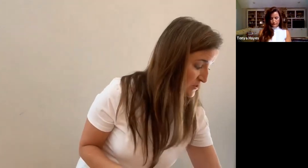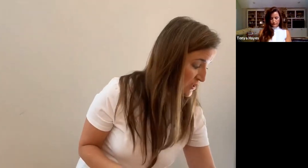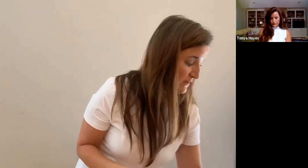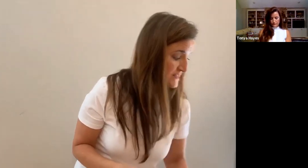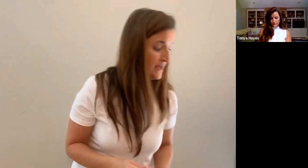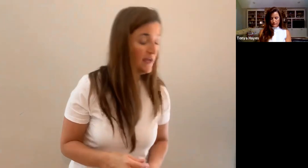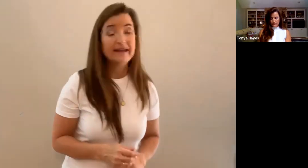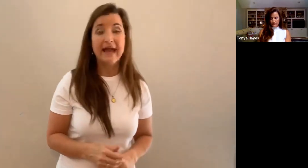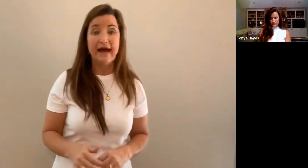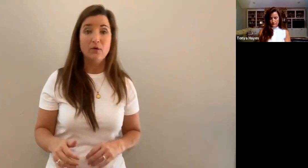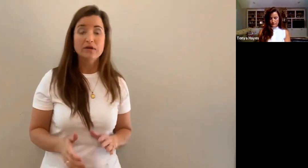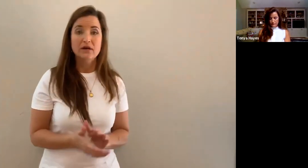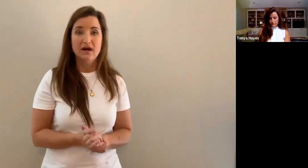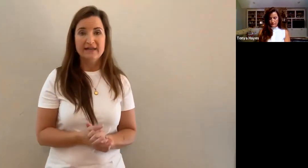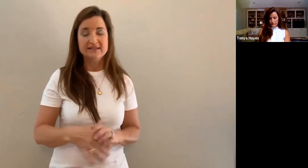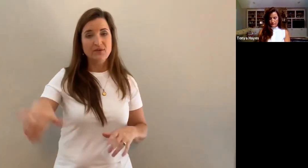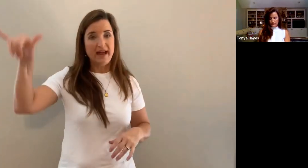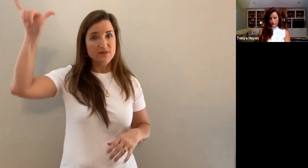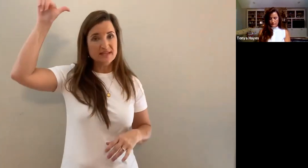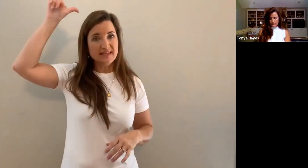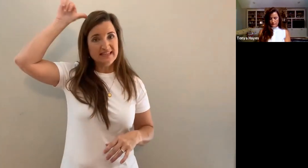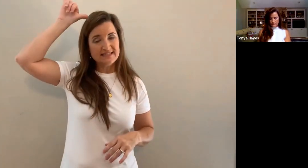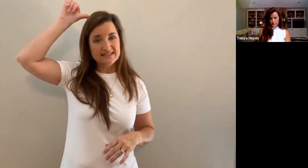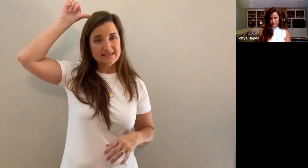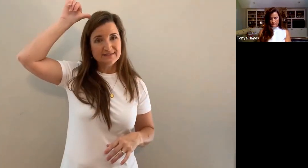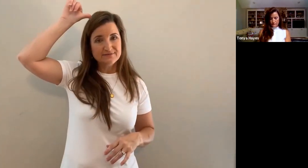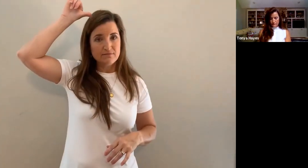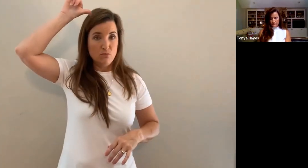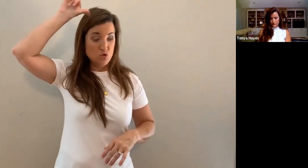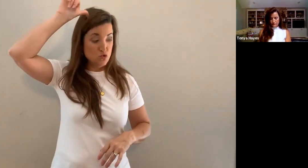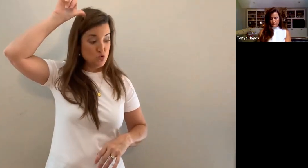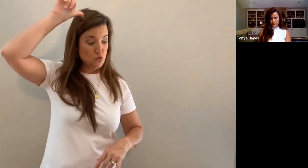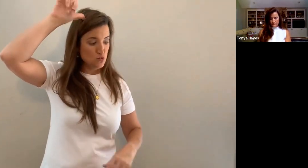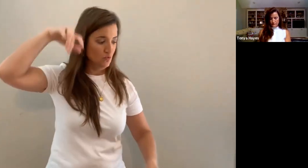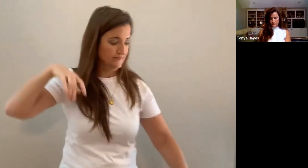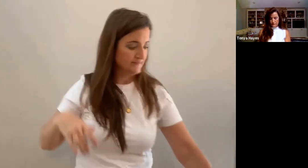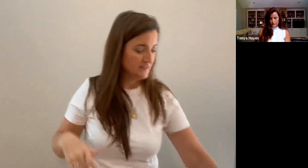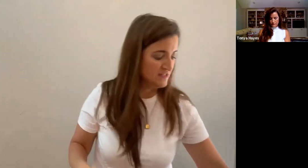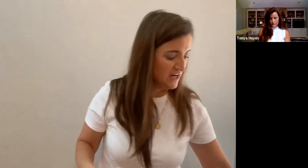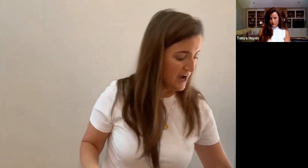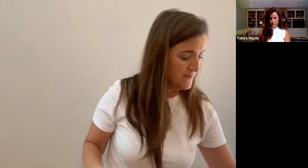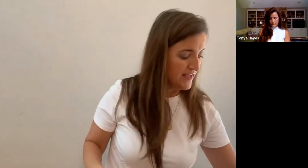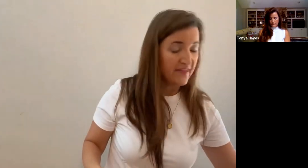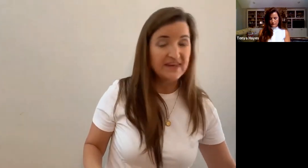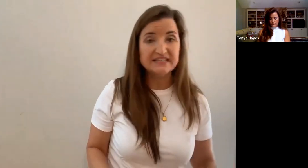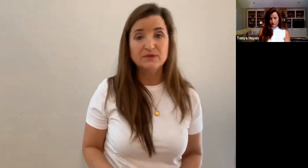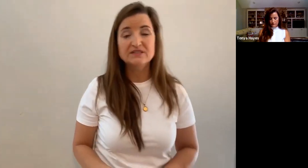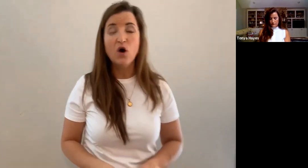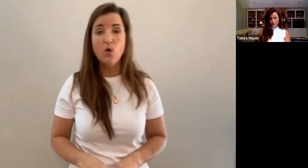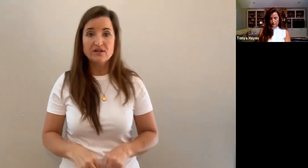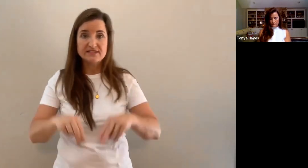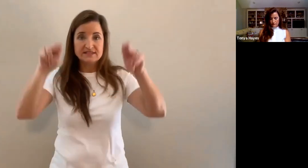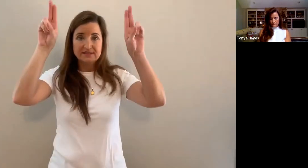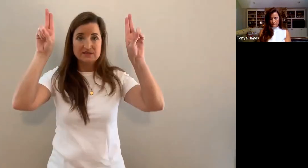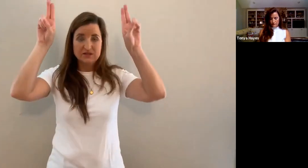how language comes. Cow. All right, so cow is like this. Moo. Good job. The next one